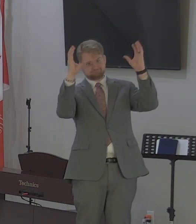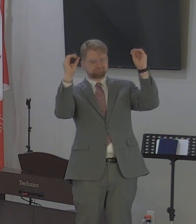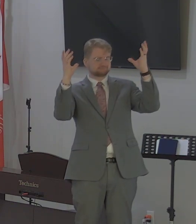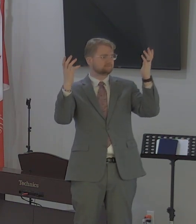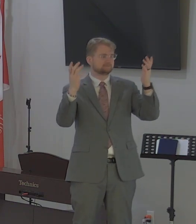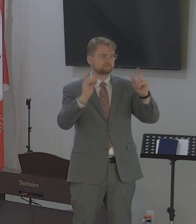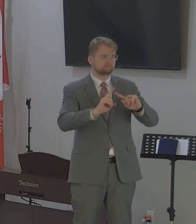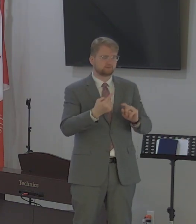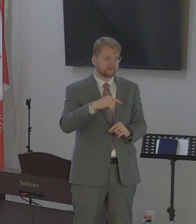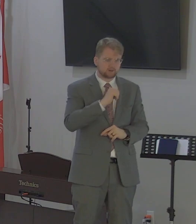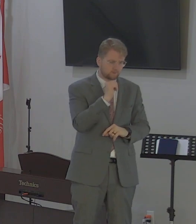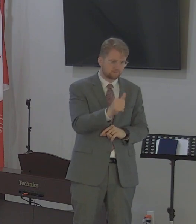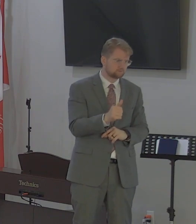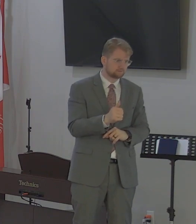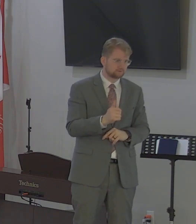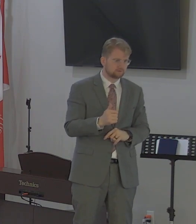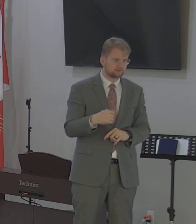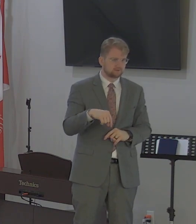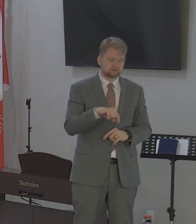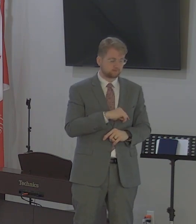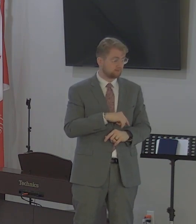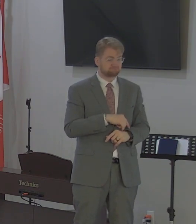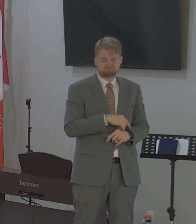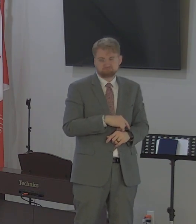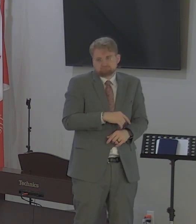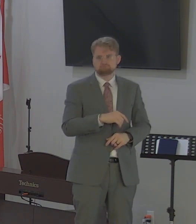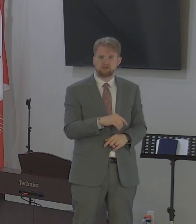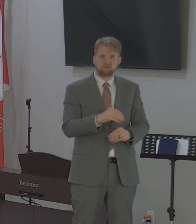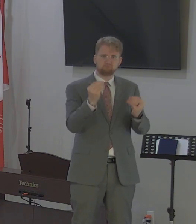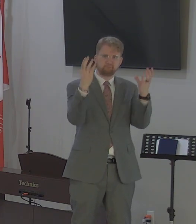But we don't. We walk headlong right into the thing.